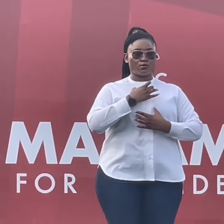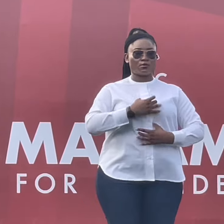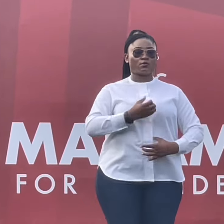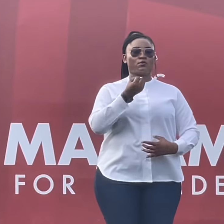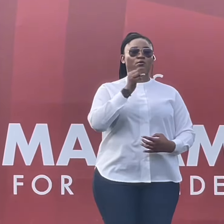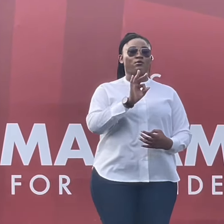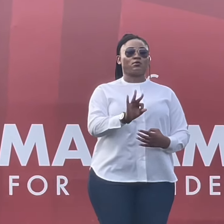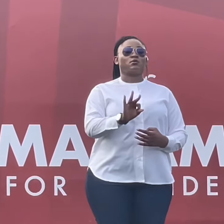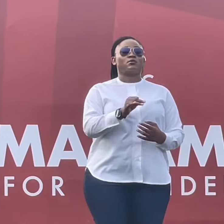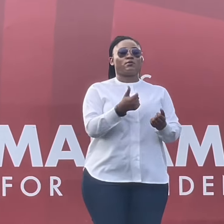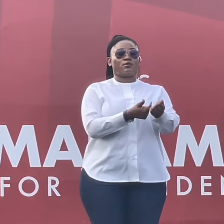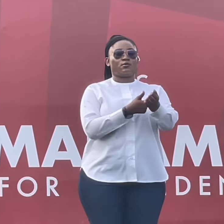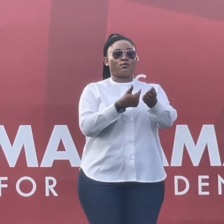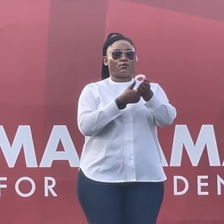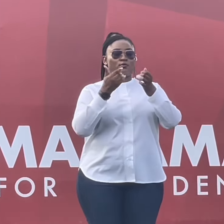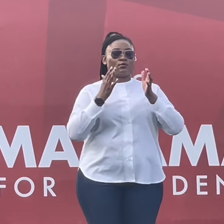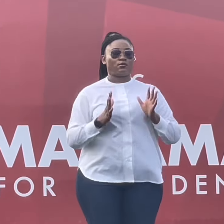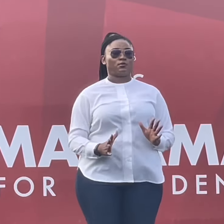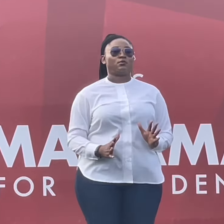of Ghanaians